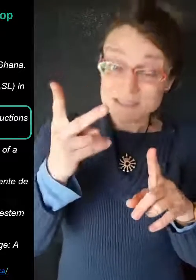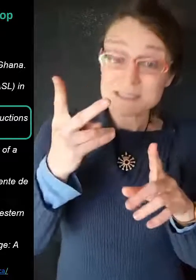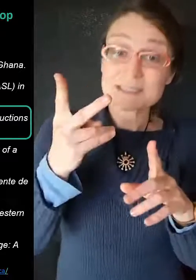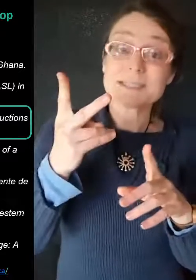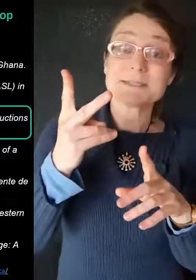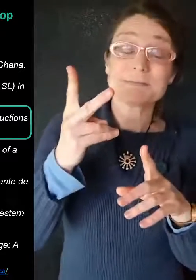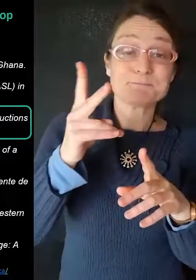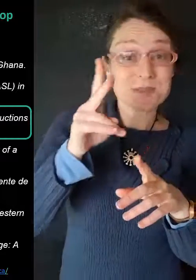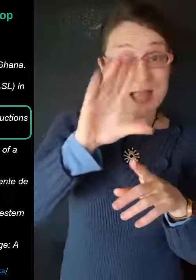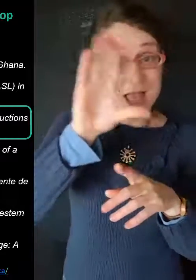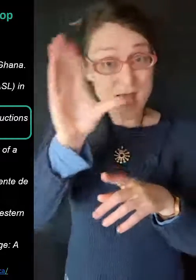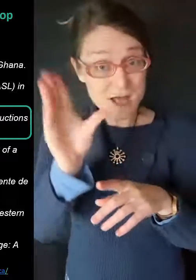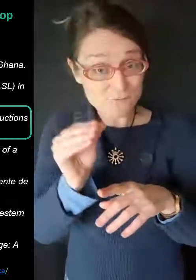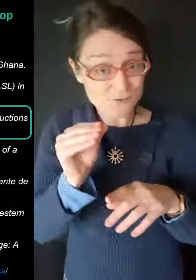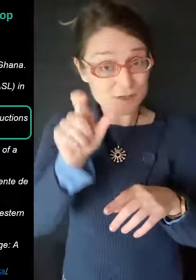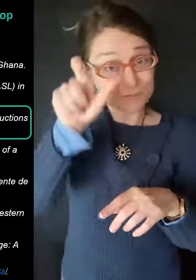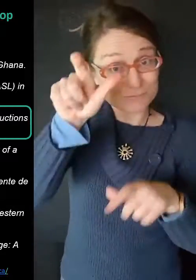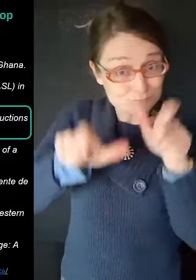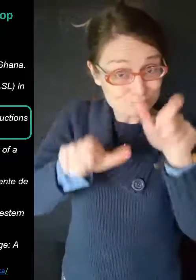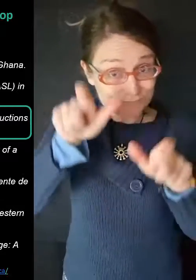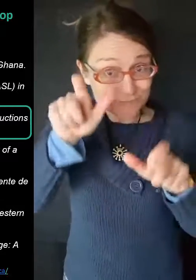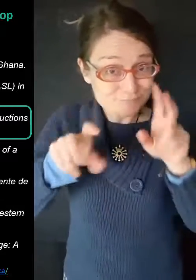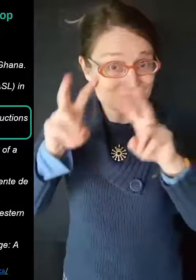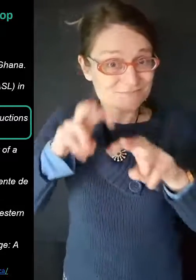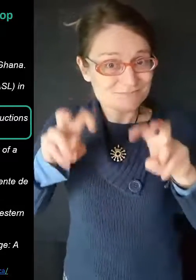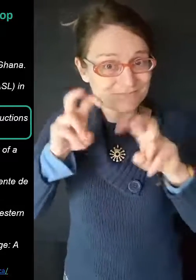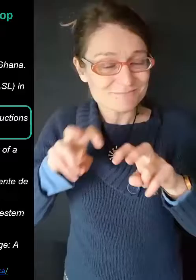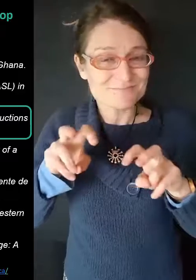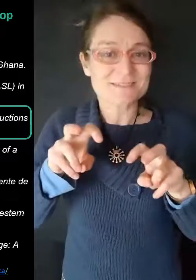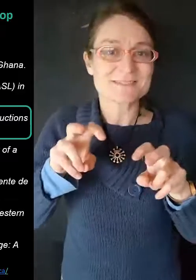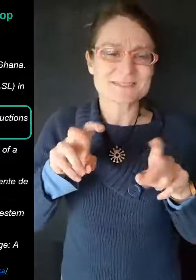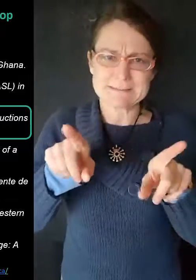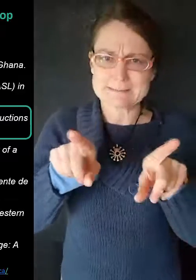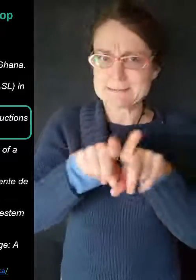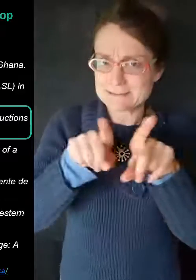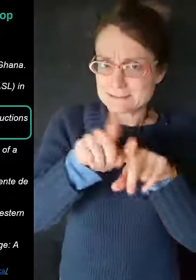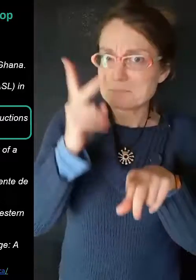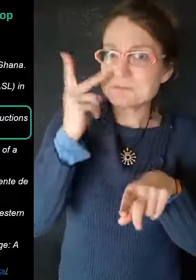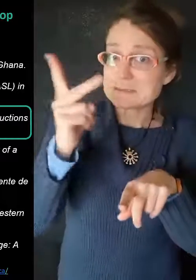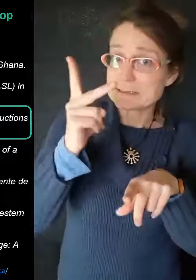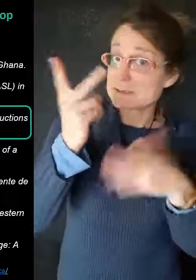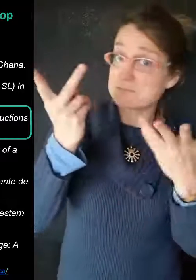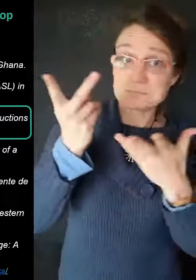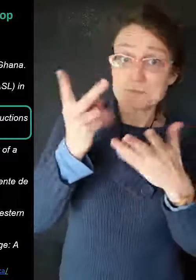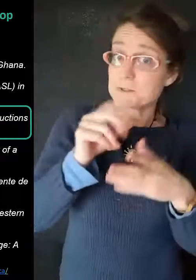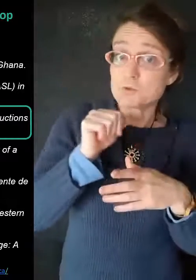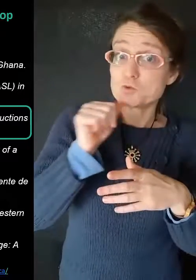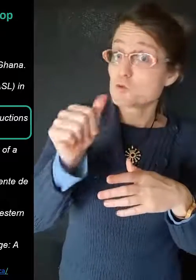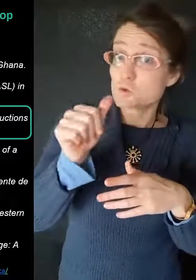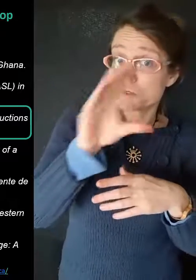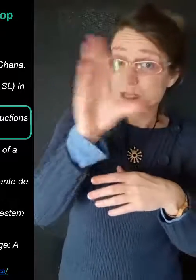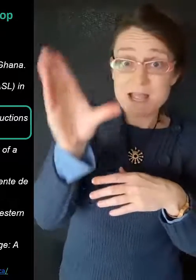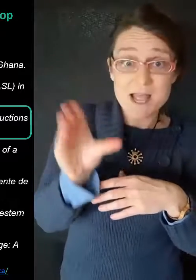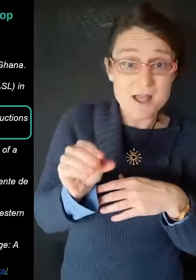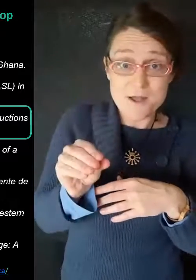So it's positive to see that African researchers predominate the